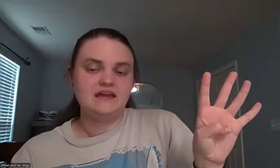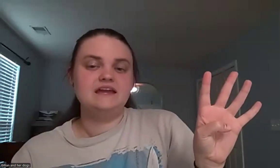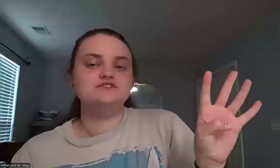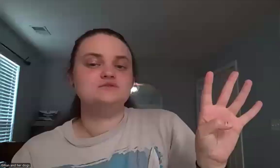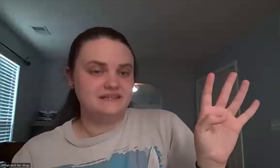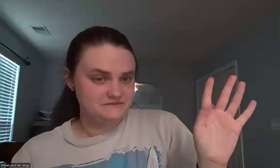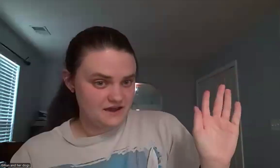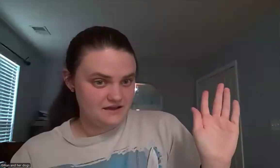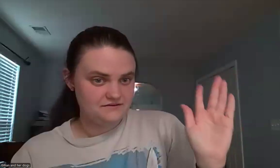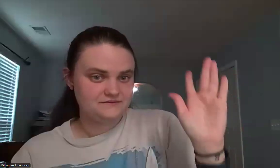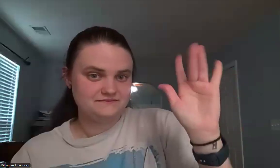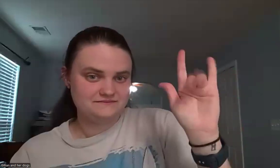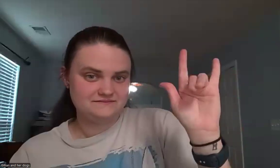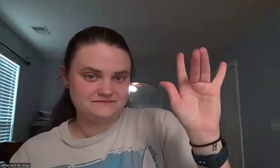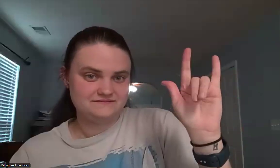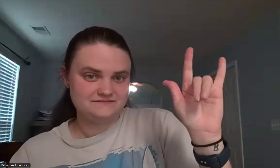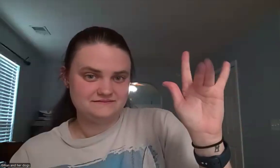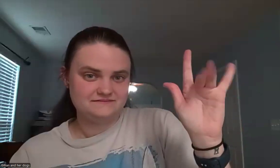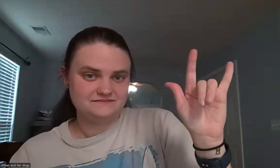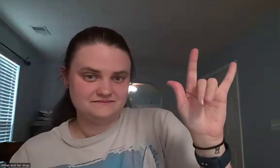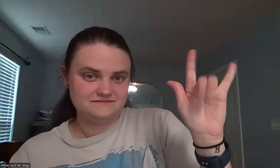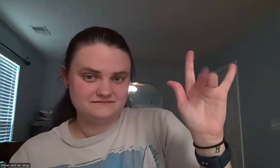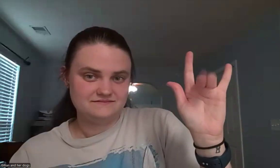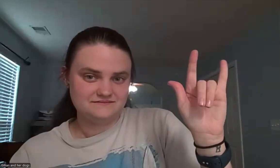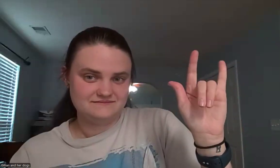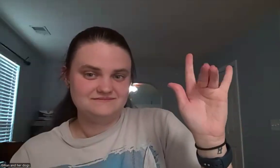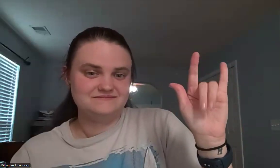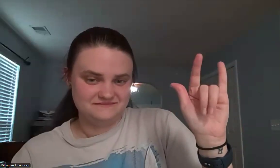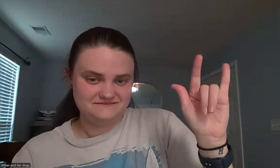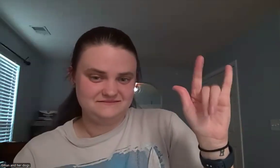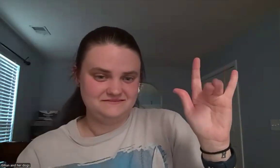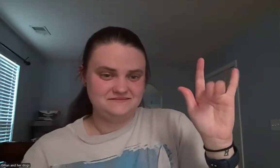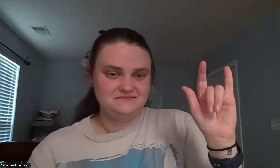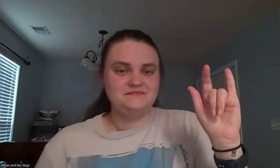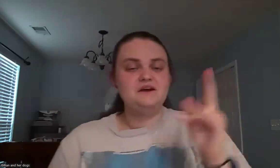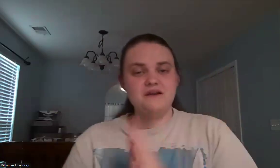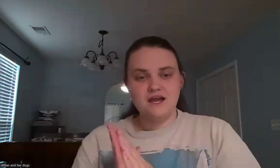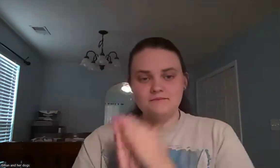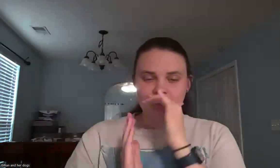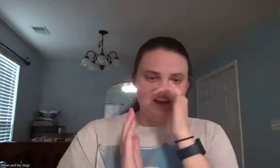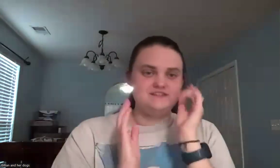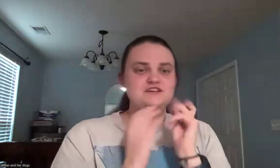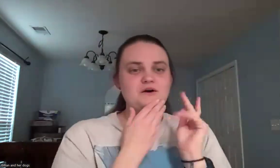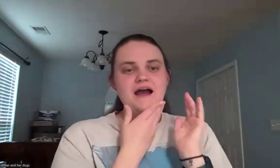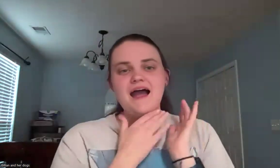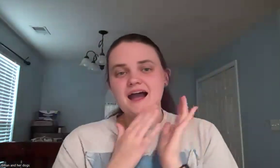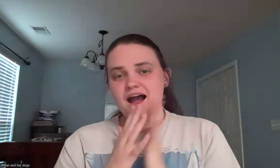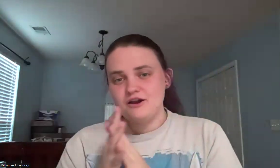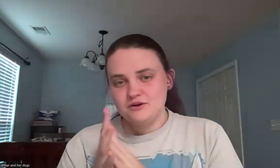and 25. Okay. So, how are we